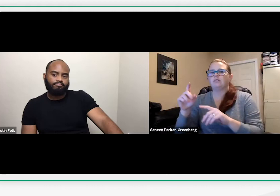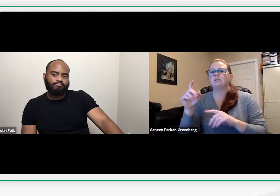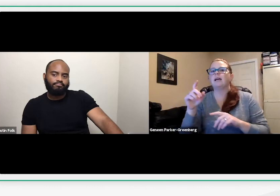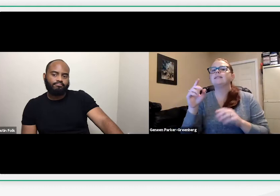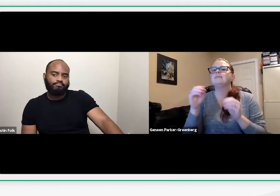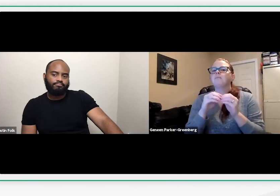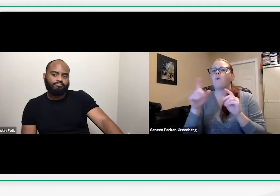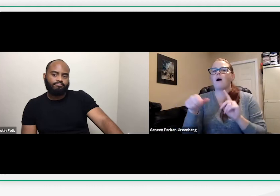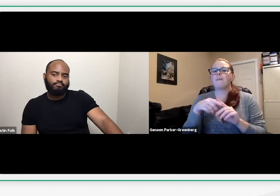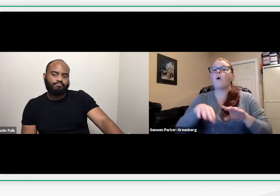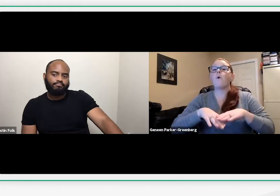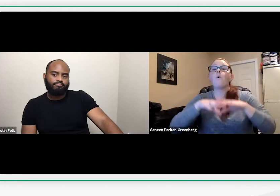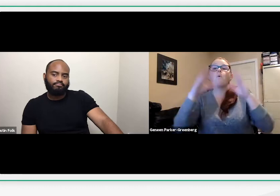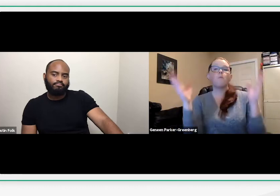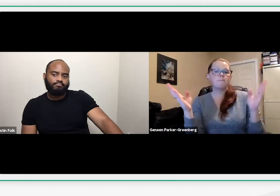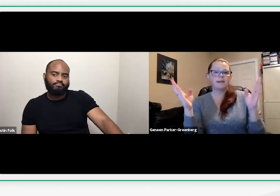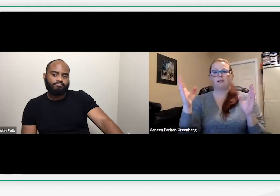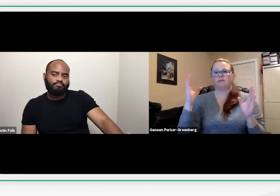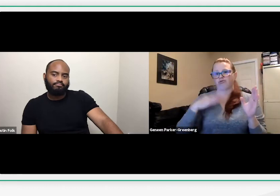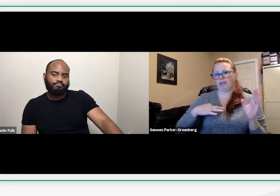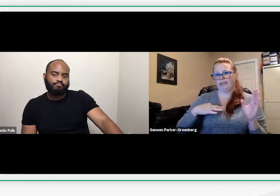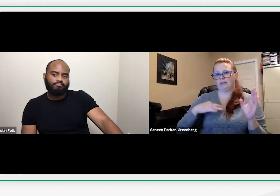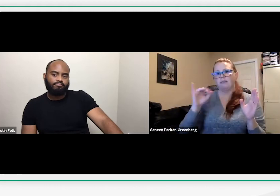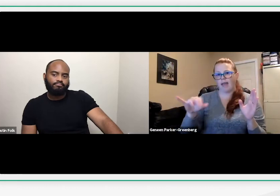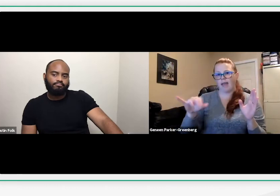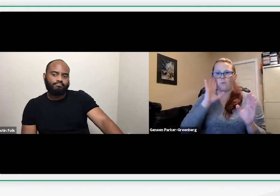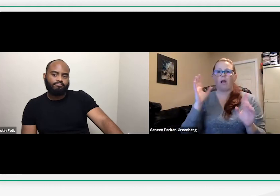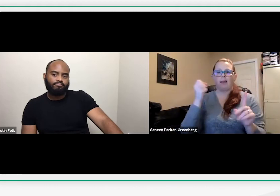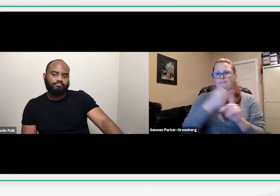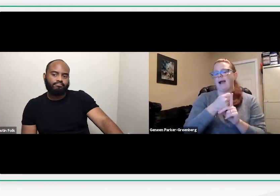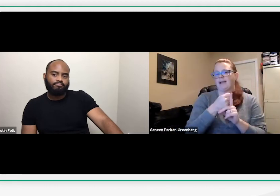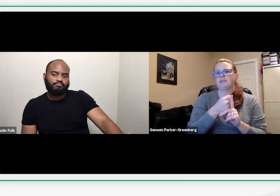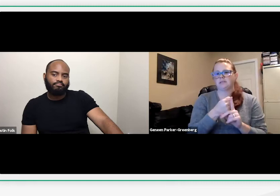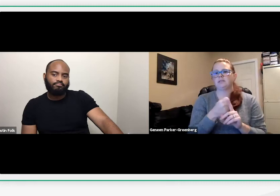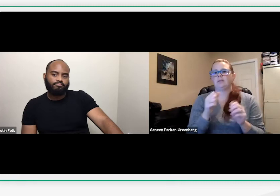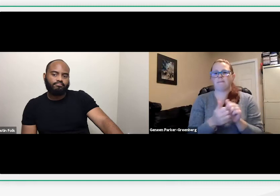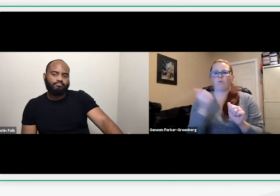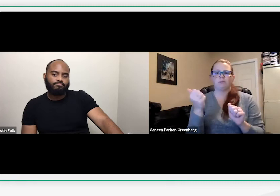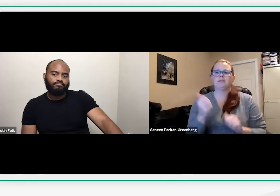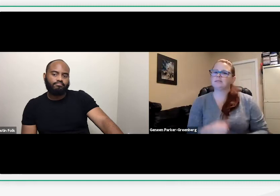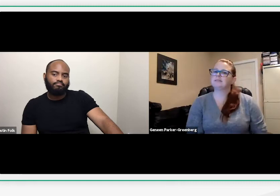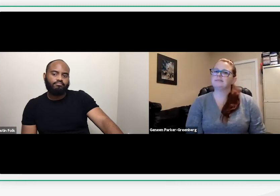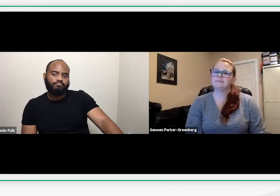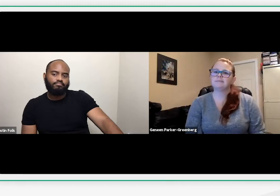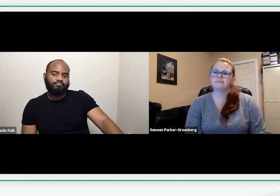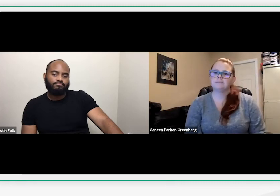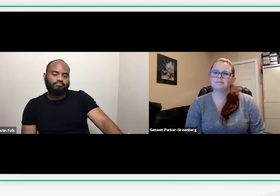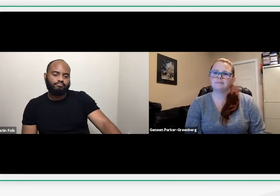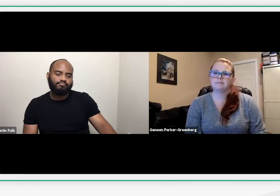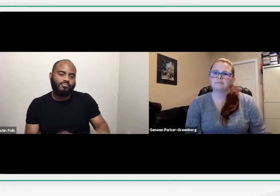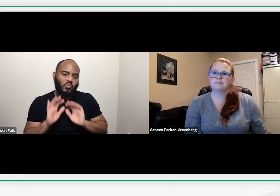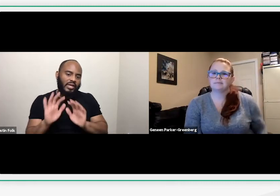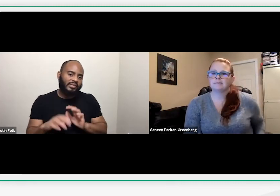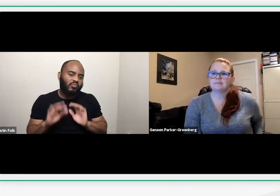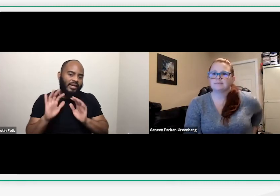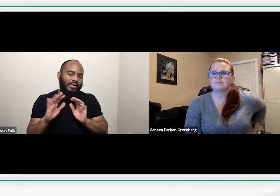to discourage you from shopping for different accounts. It's more about opening many accounts that will have the